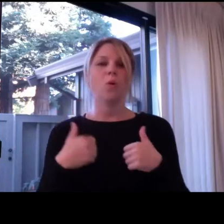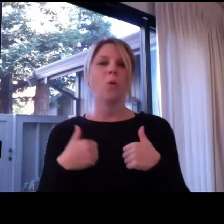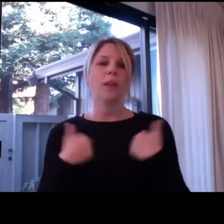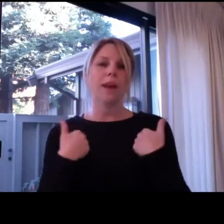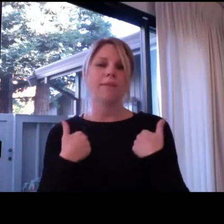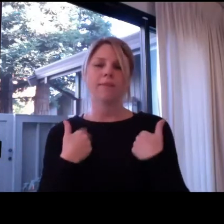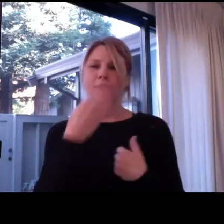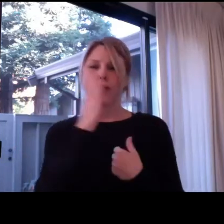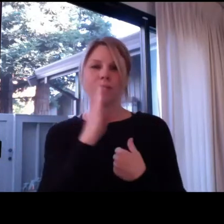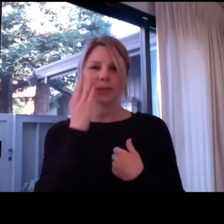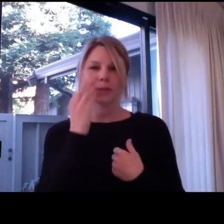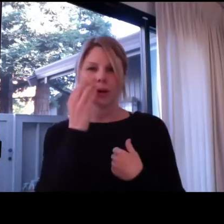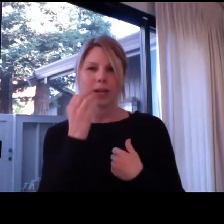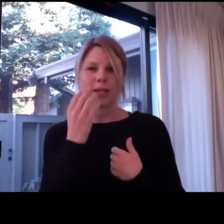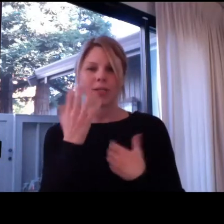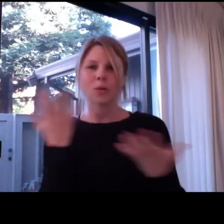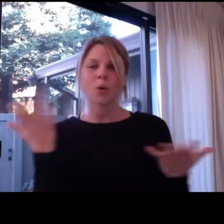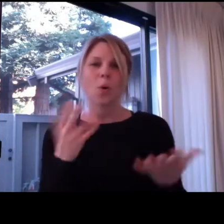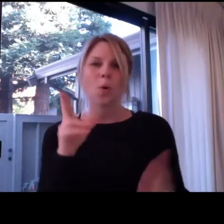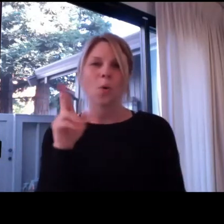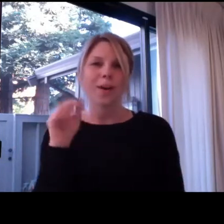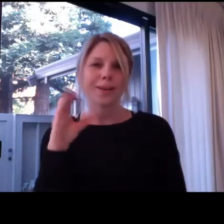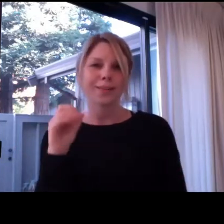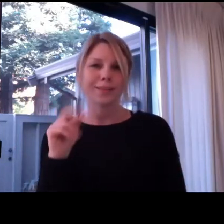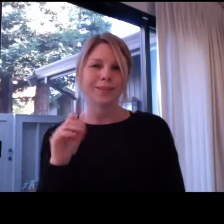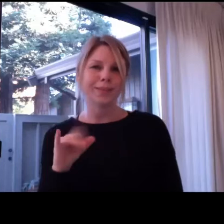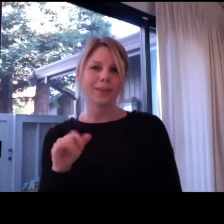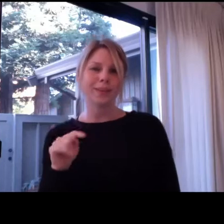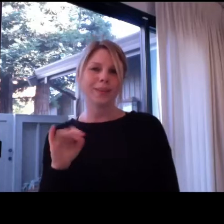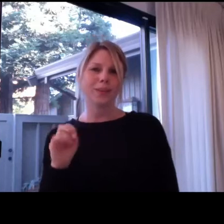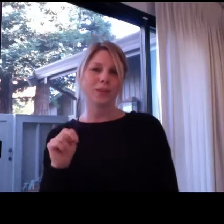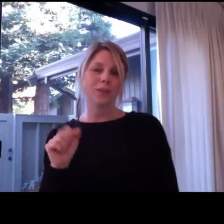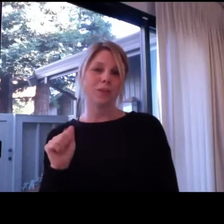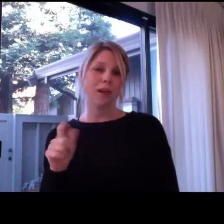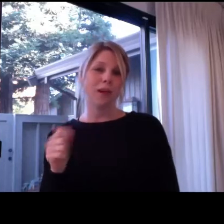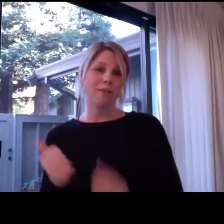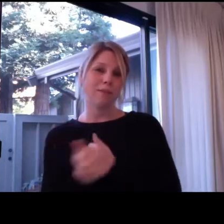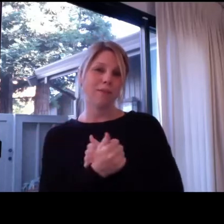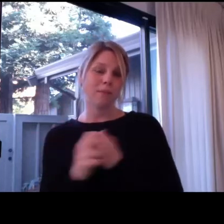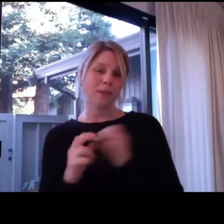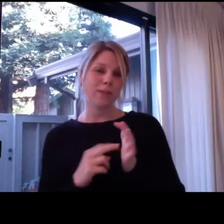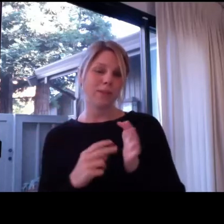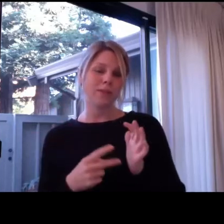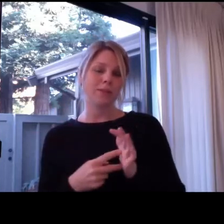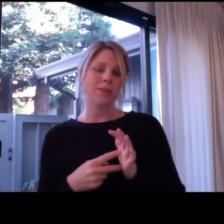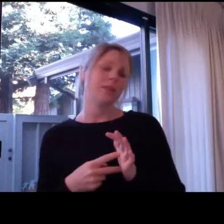their whole life and they never experience what unconditional love